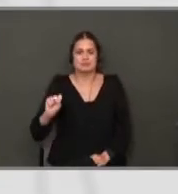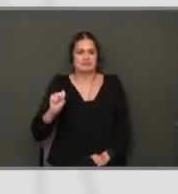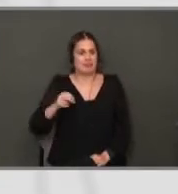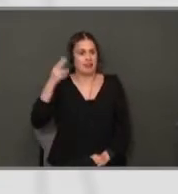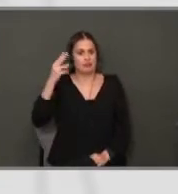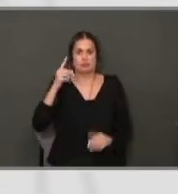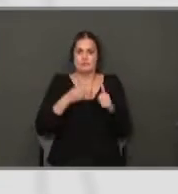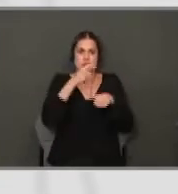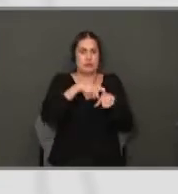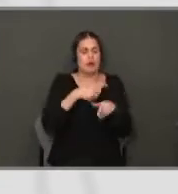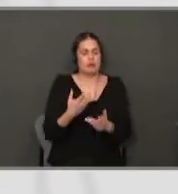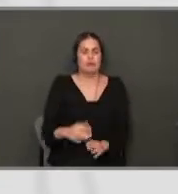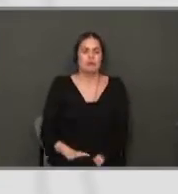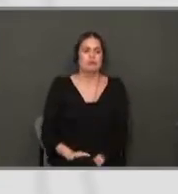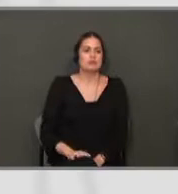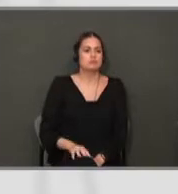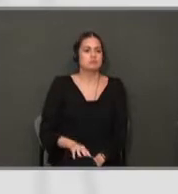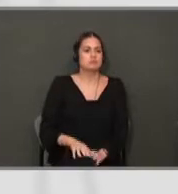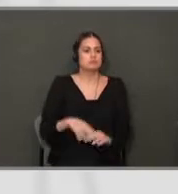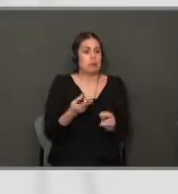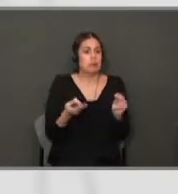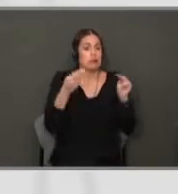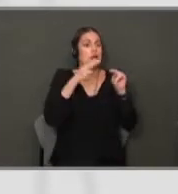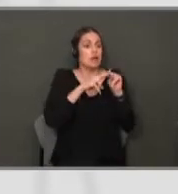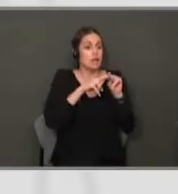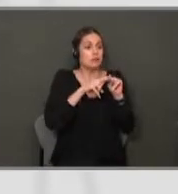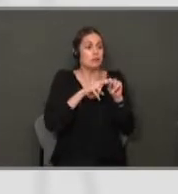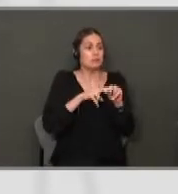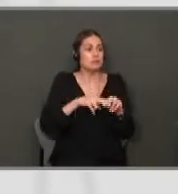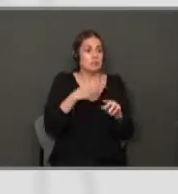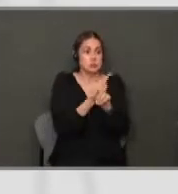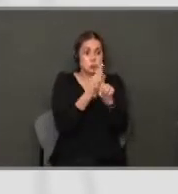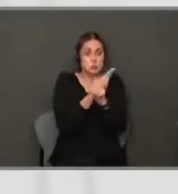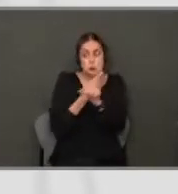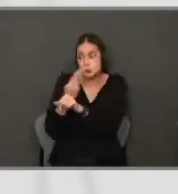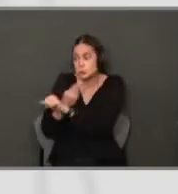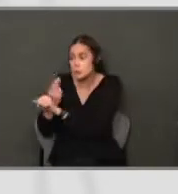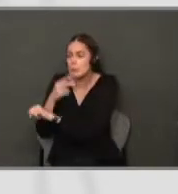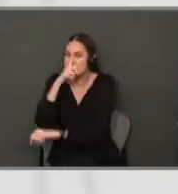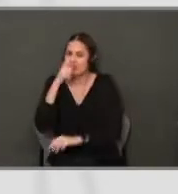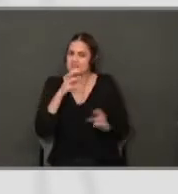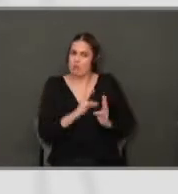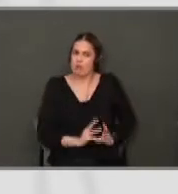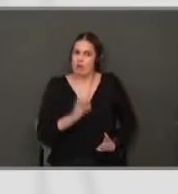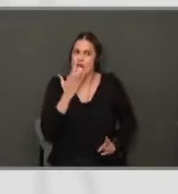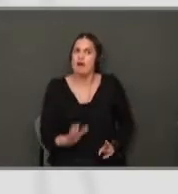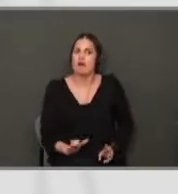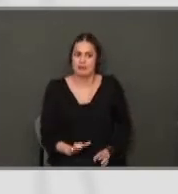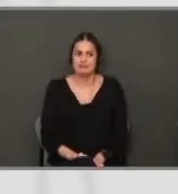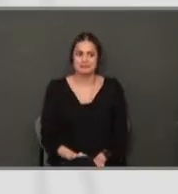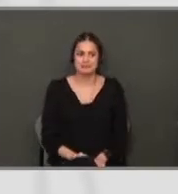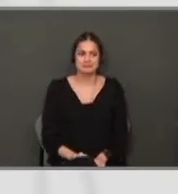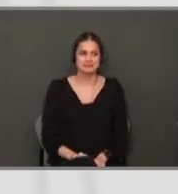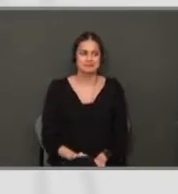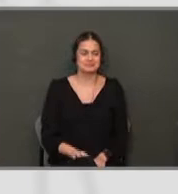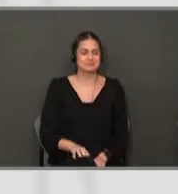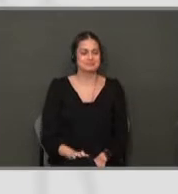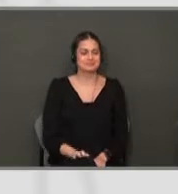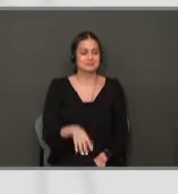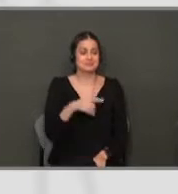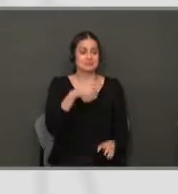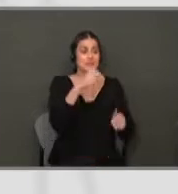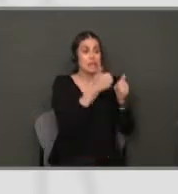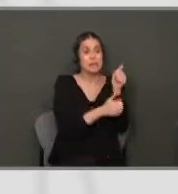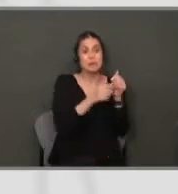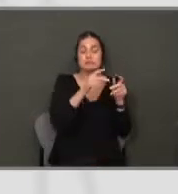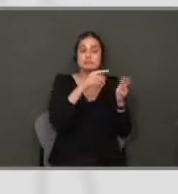paid before. Increased demand because of the weather and the natural gas prices have driven that. So while you and every ratepayer